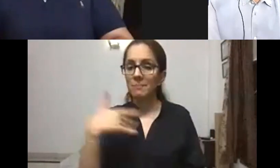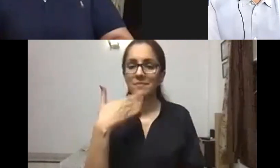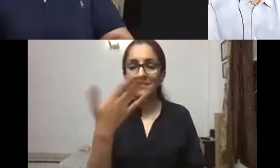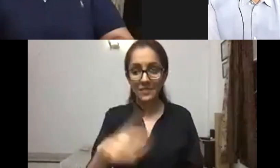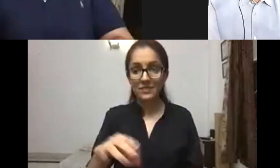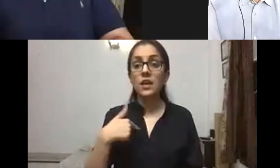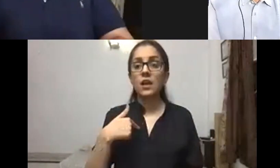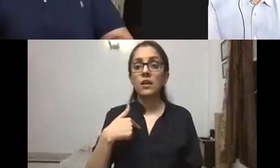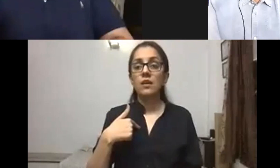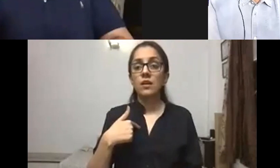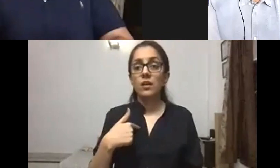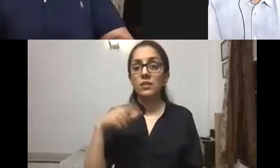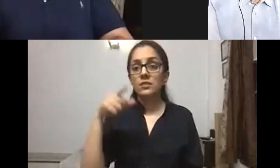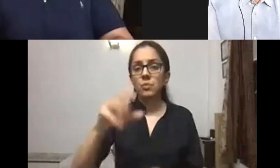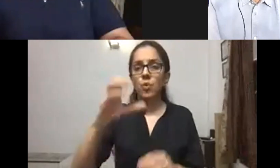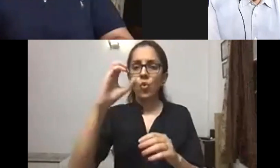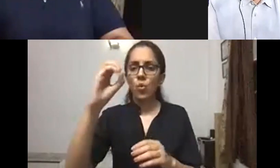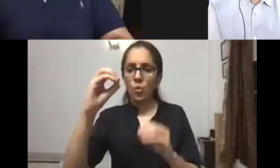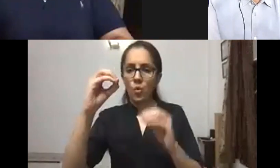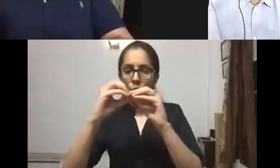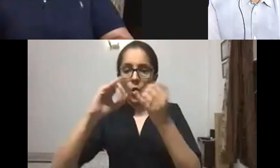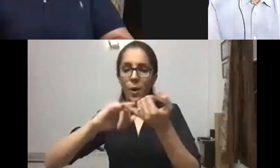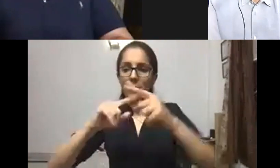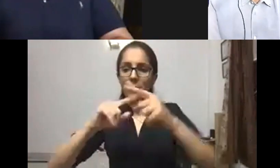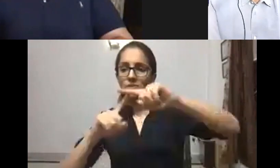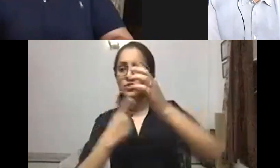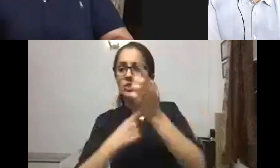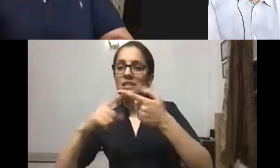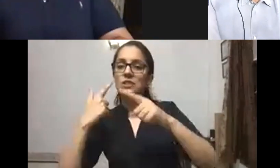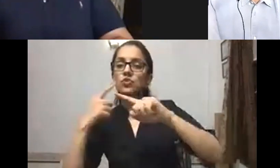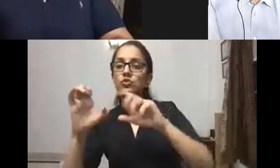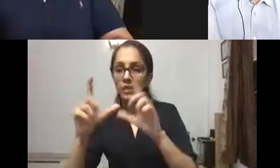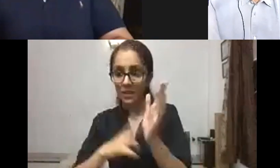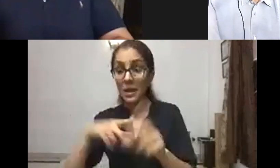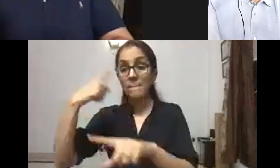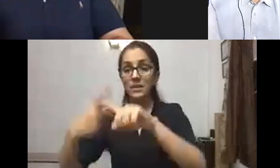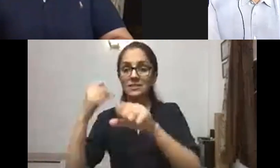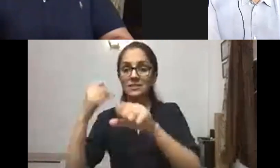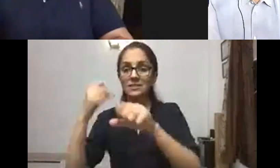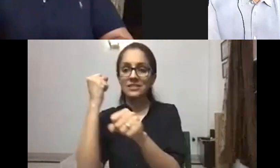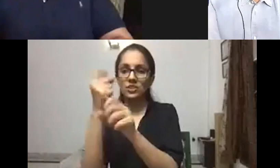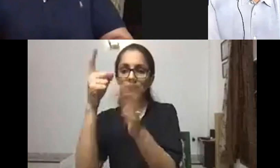I'm basically an obstetrician and gynecologist. I deal with